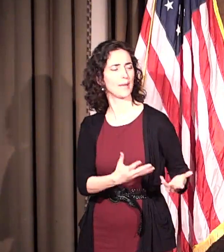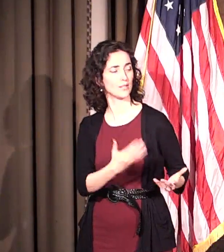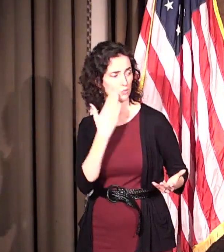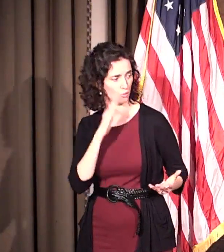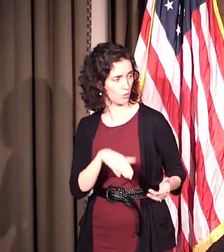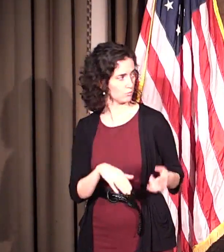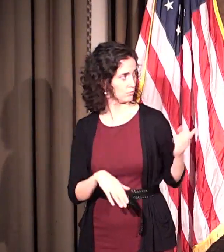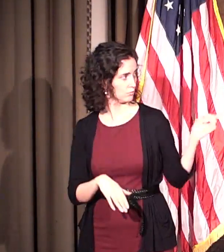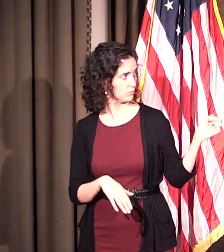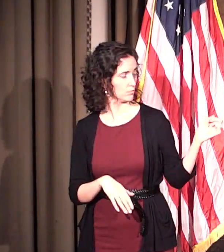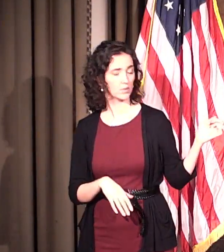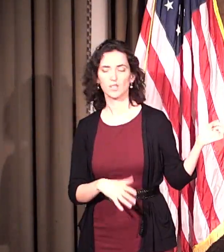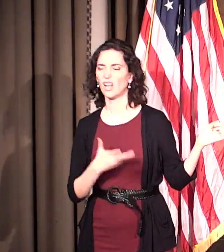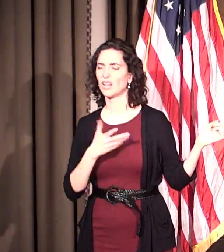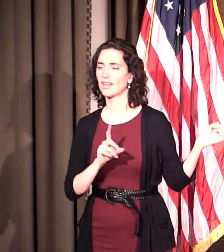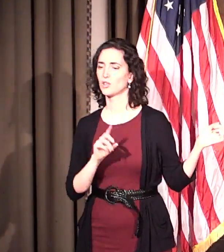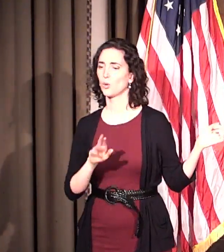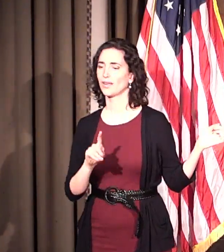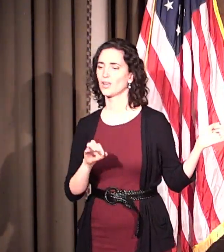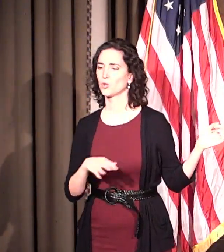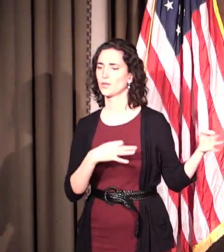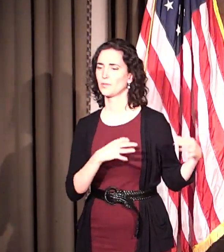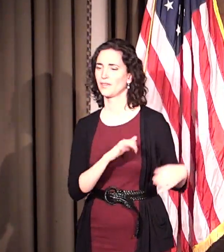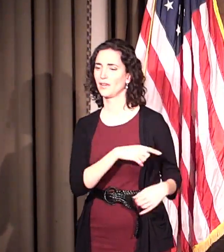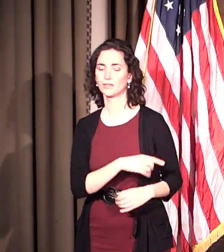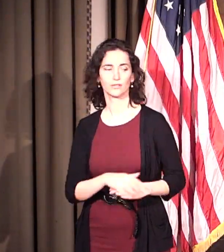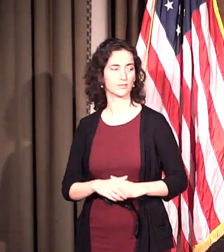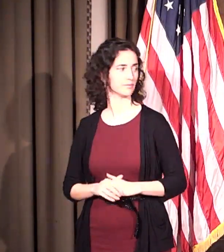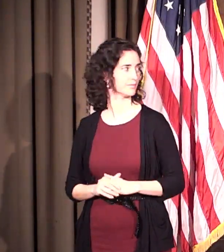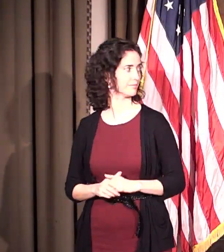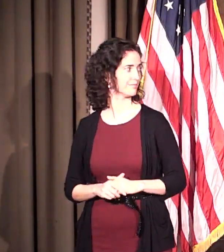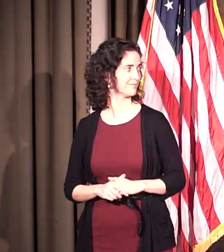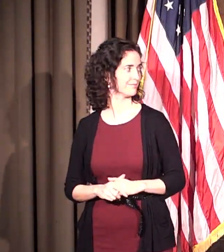I do not. I'm going to let Dr. Kenner have that one.